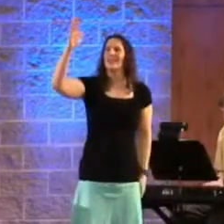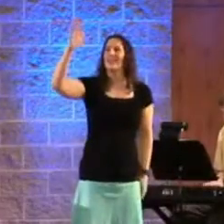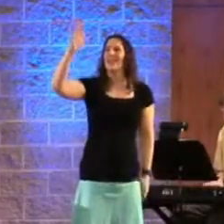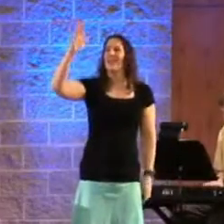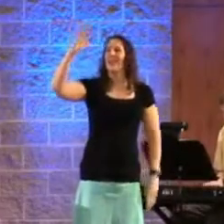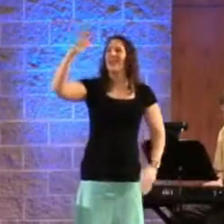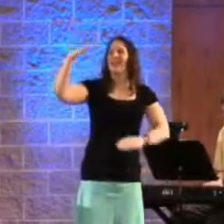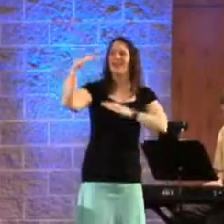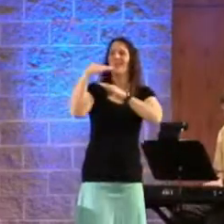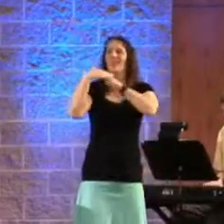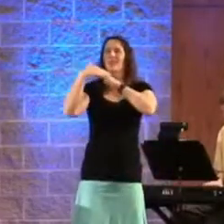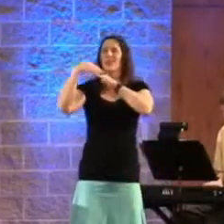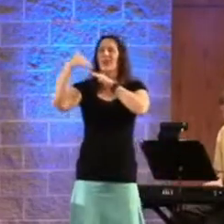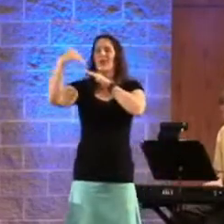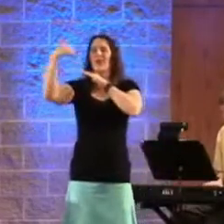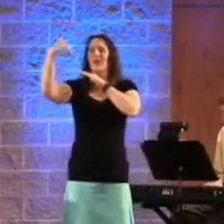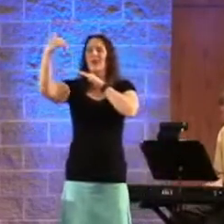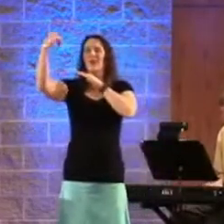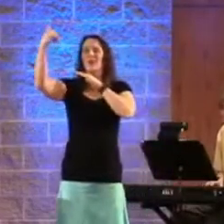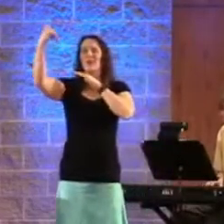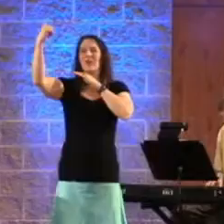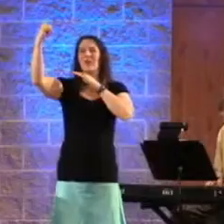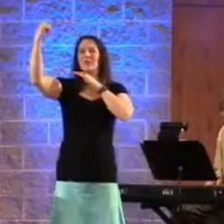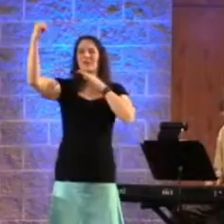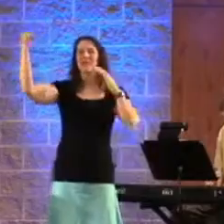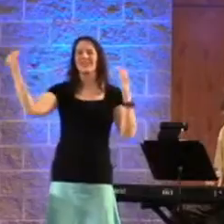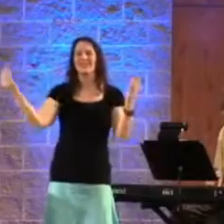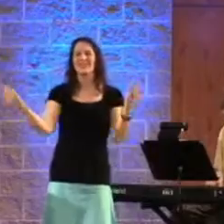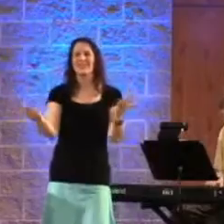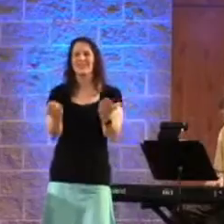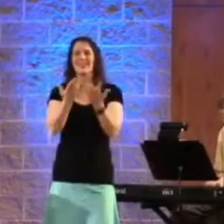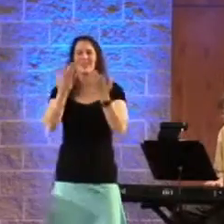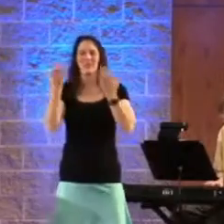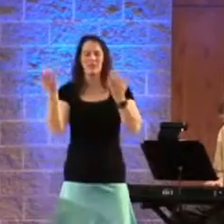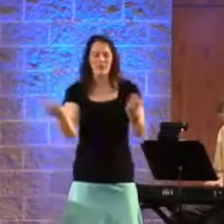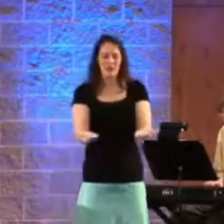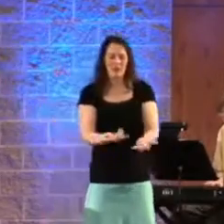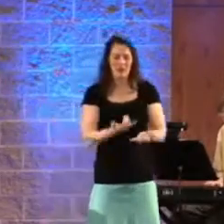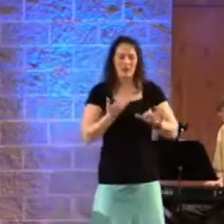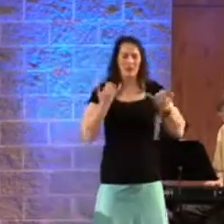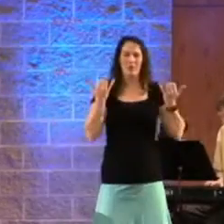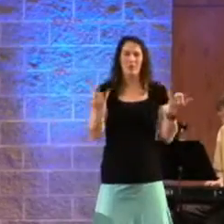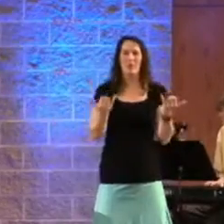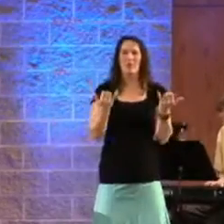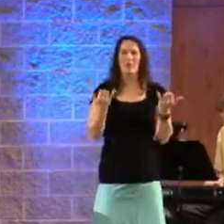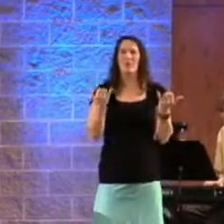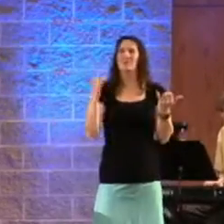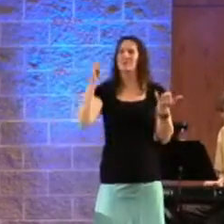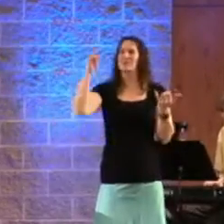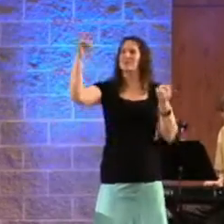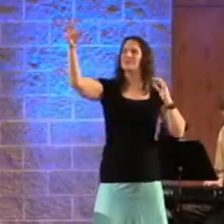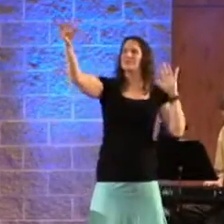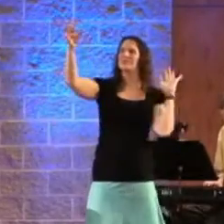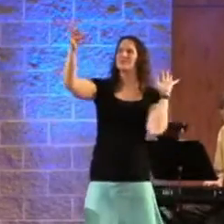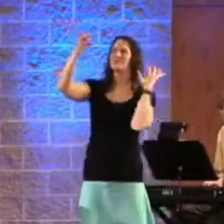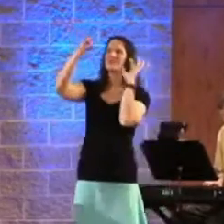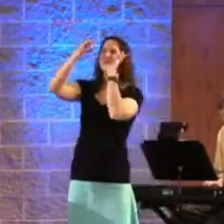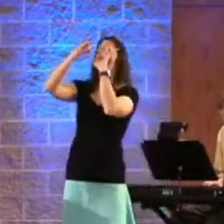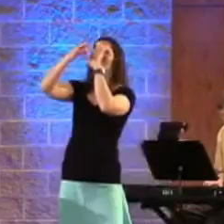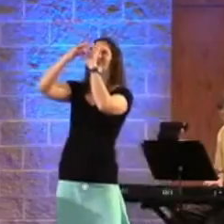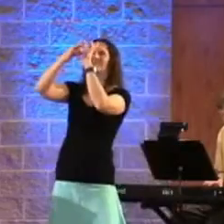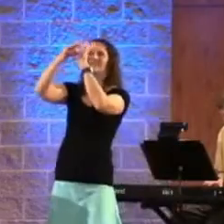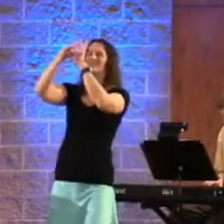shine, but God who called me here below will